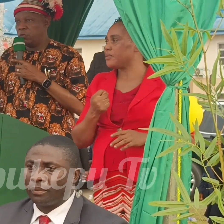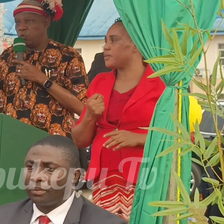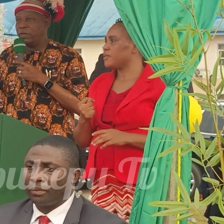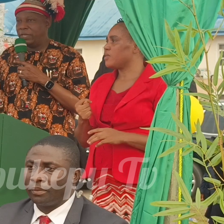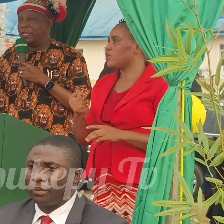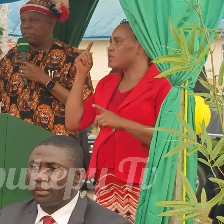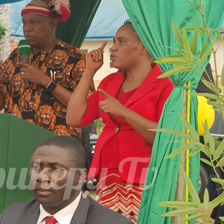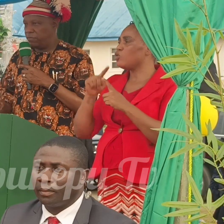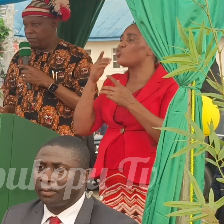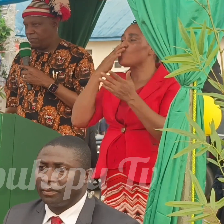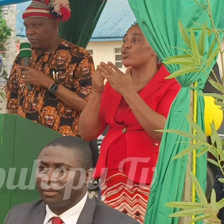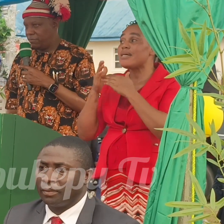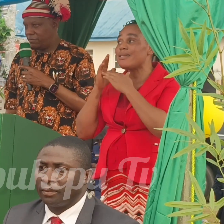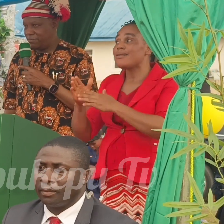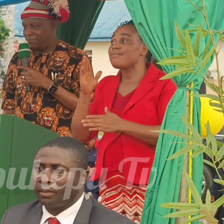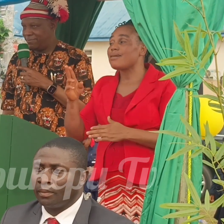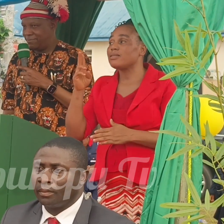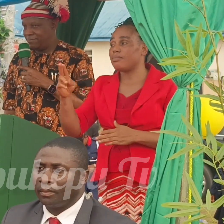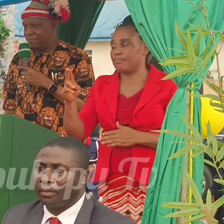to good leadership.